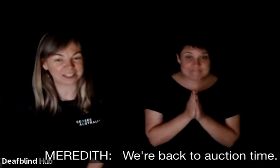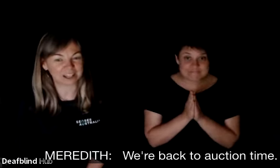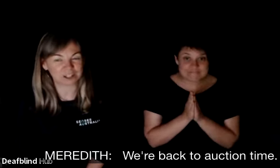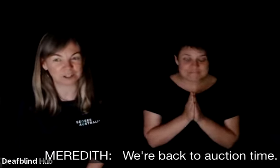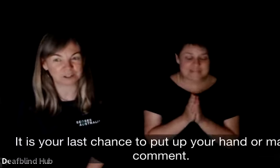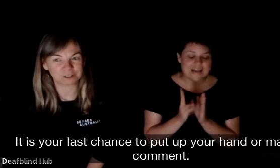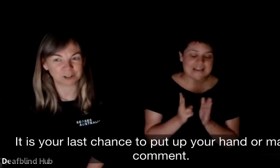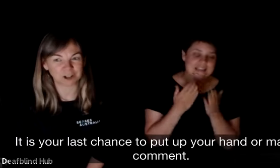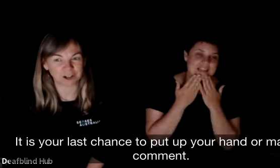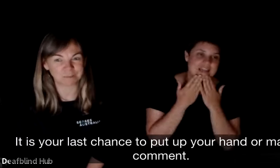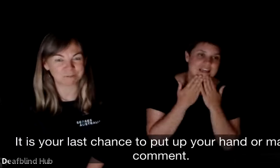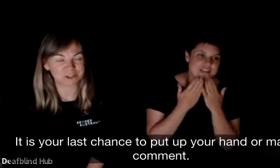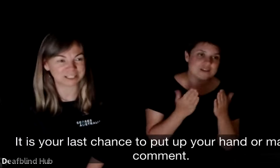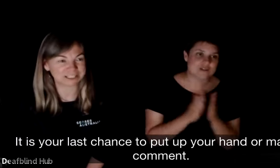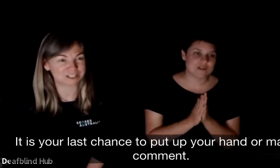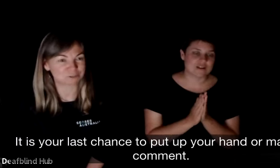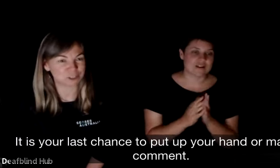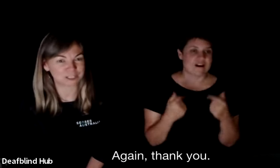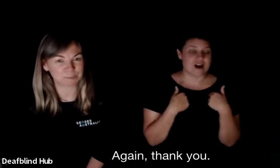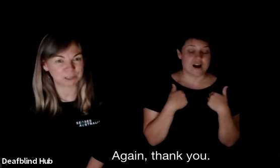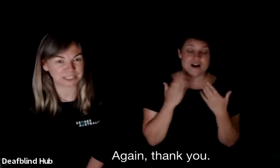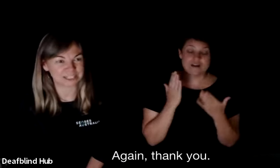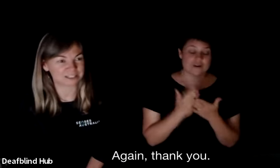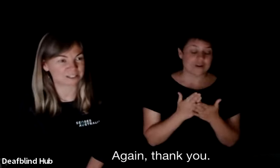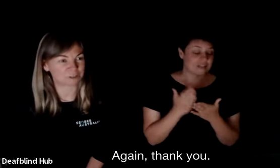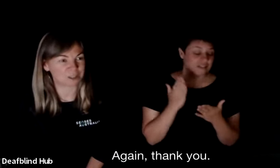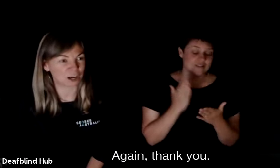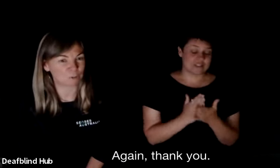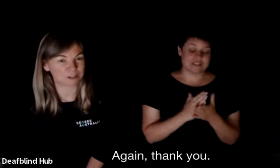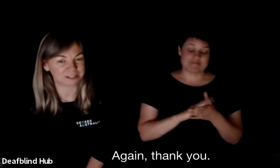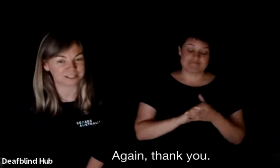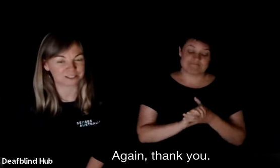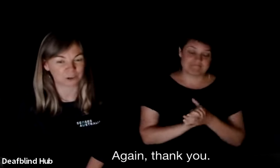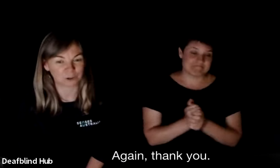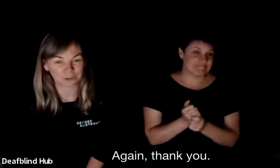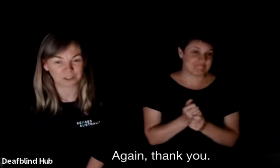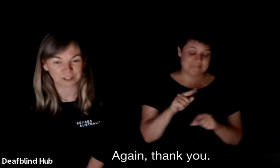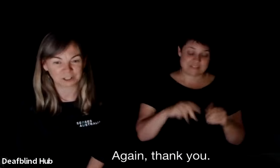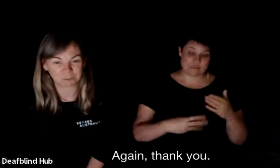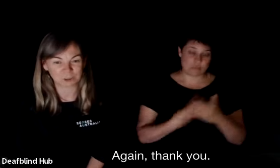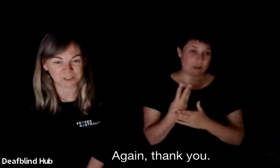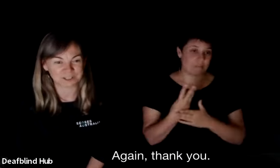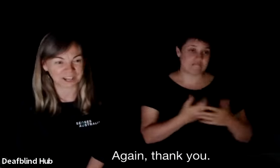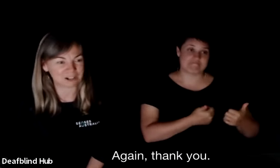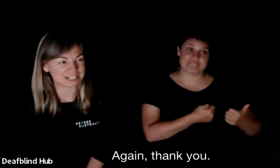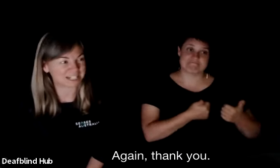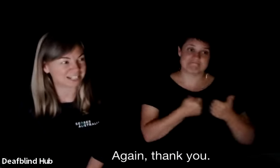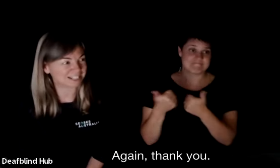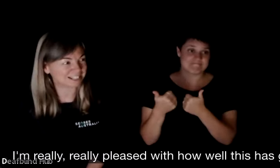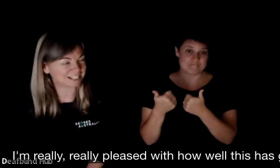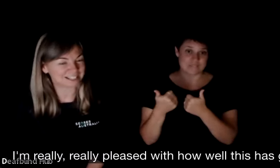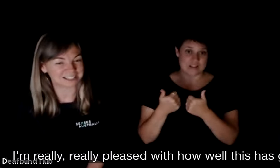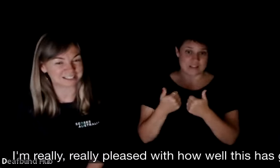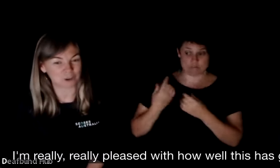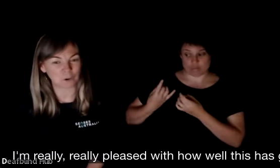Again, thank you. I'm really, really pleased with how well this has gone. It wasn't